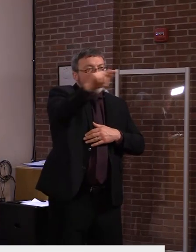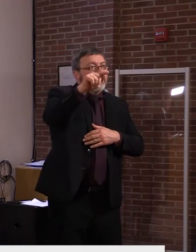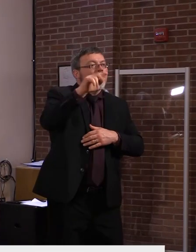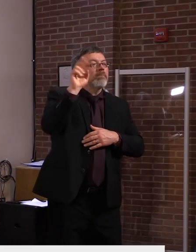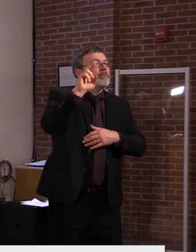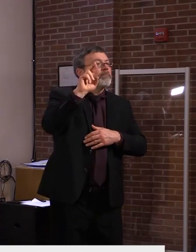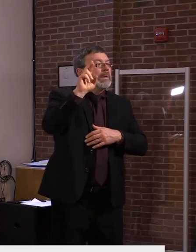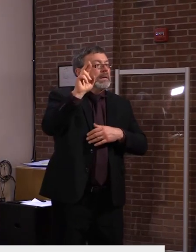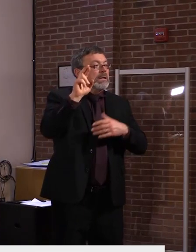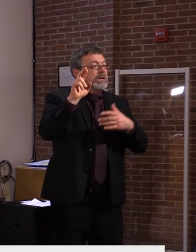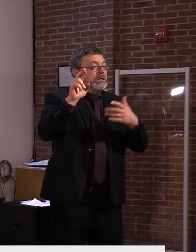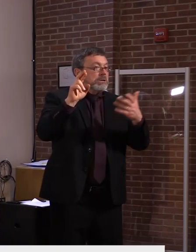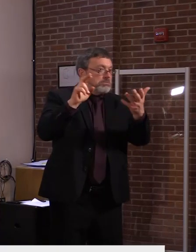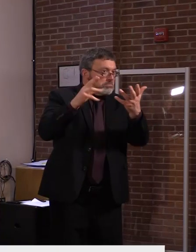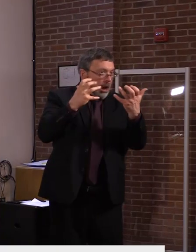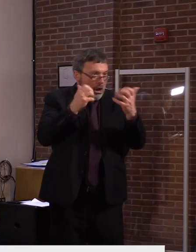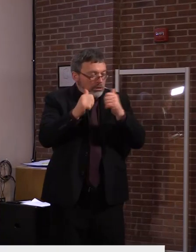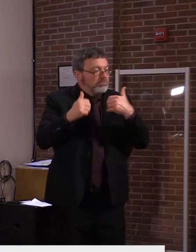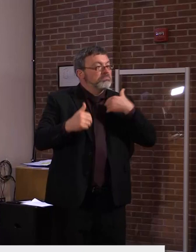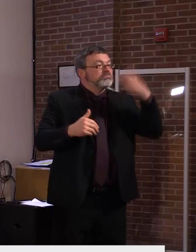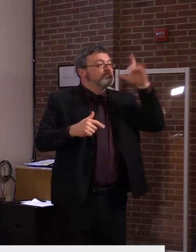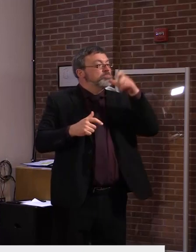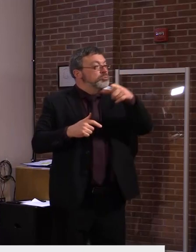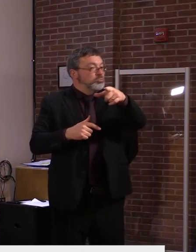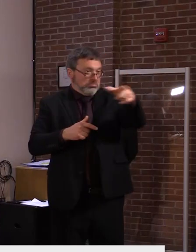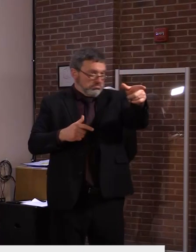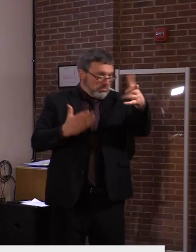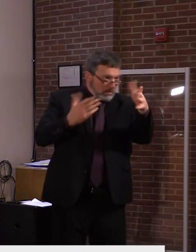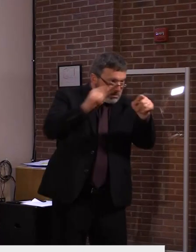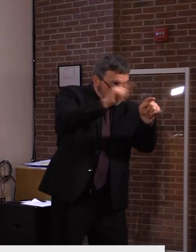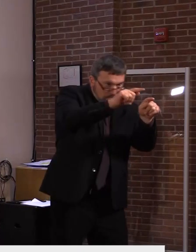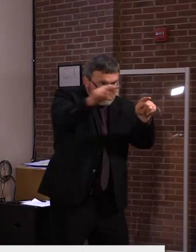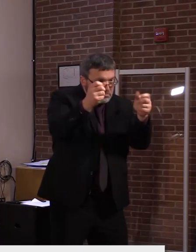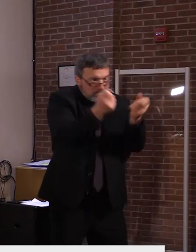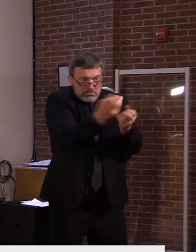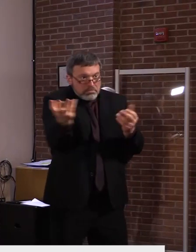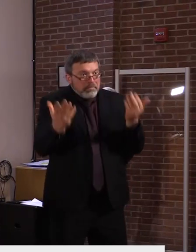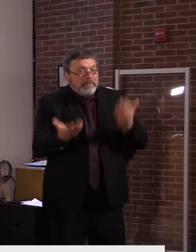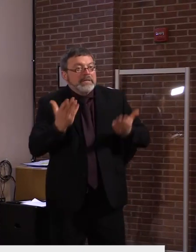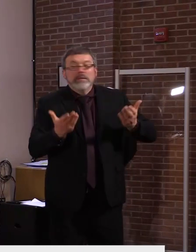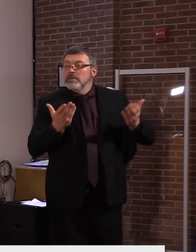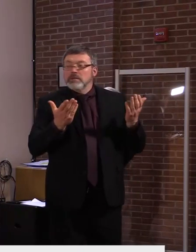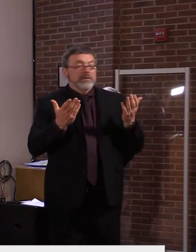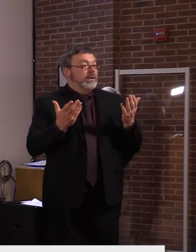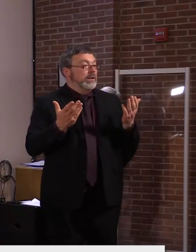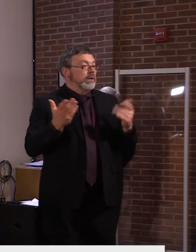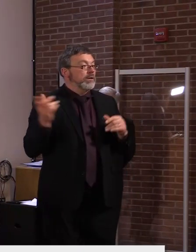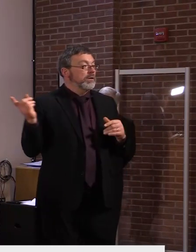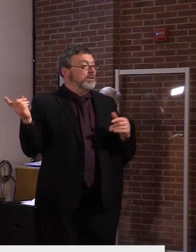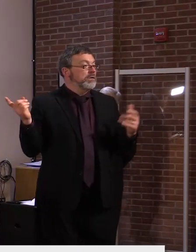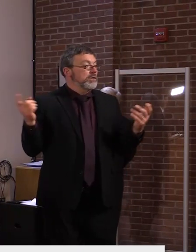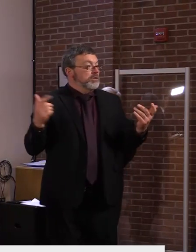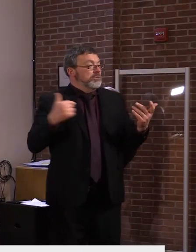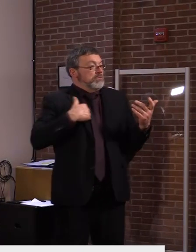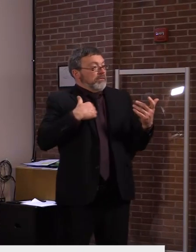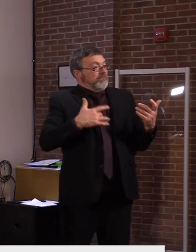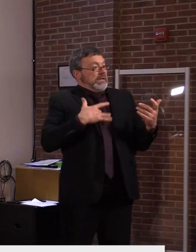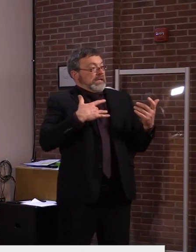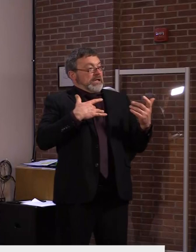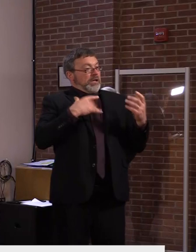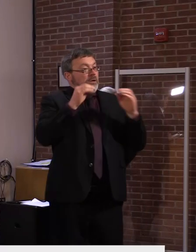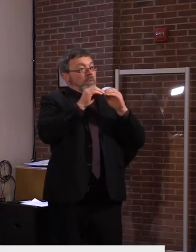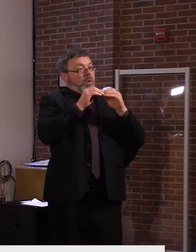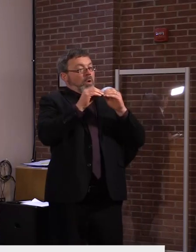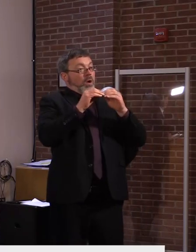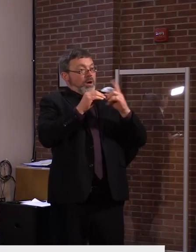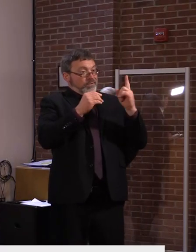be or number of Republican candidates. I would expect that we might see more Democrats